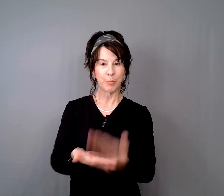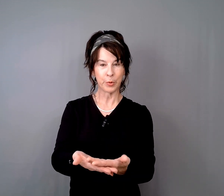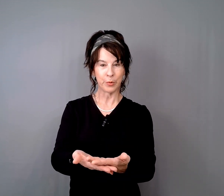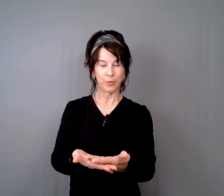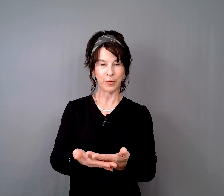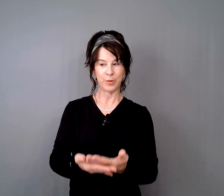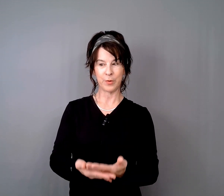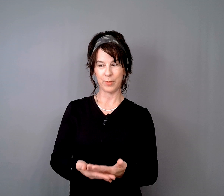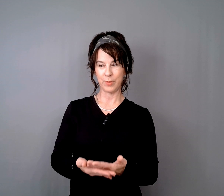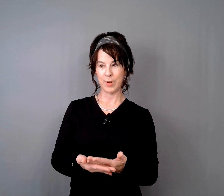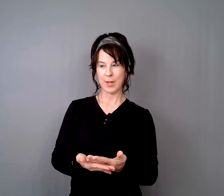Proof.